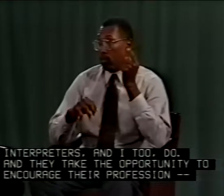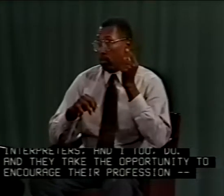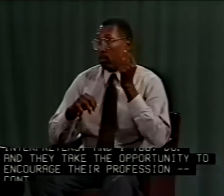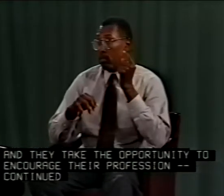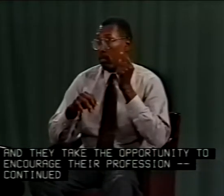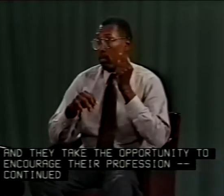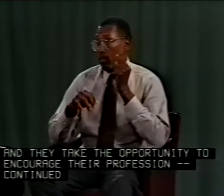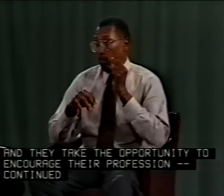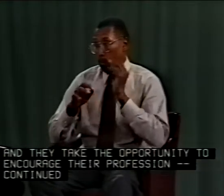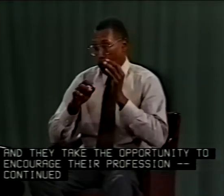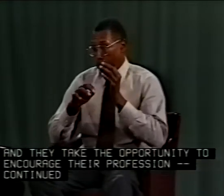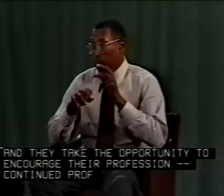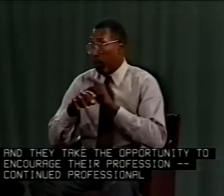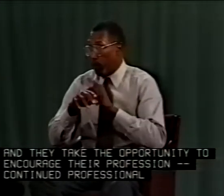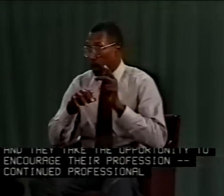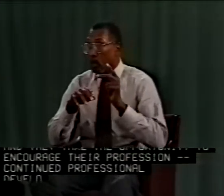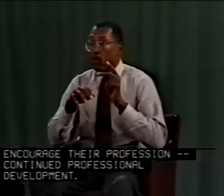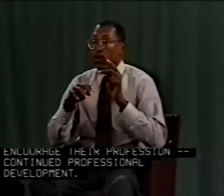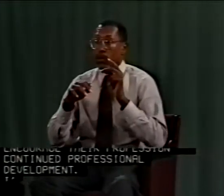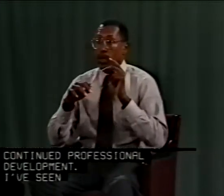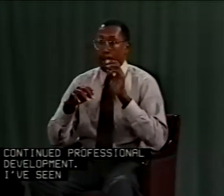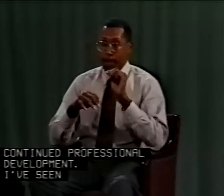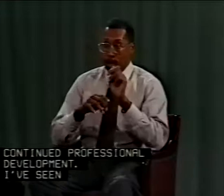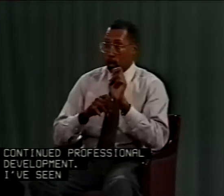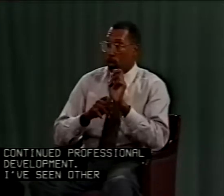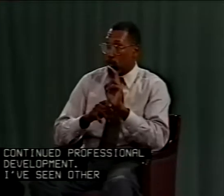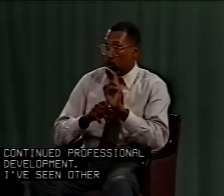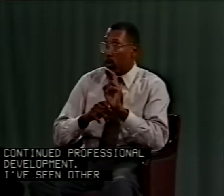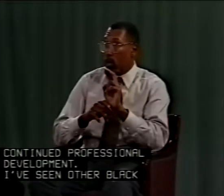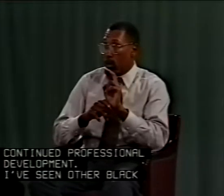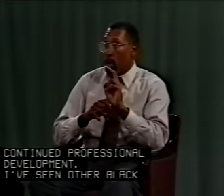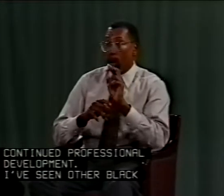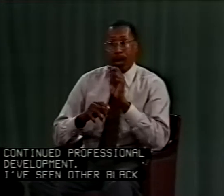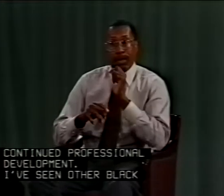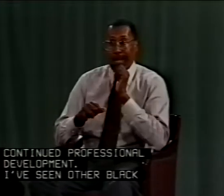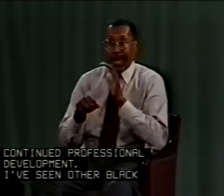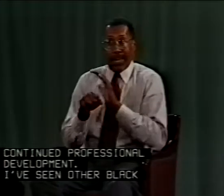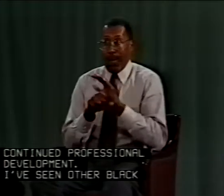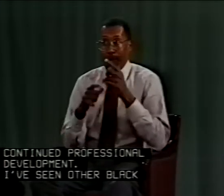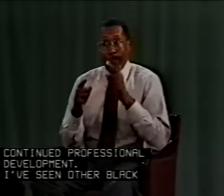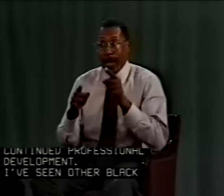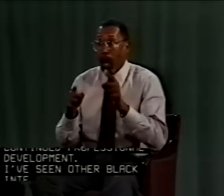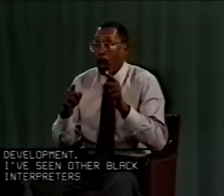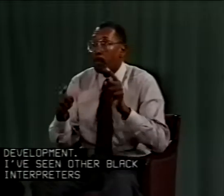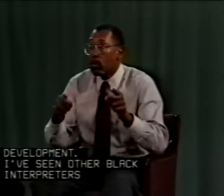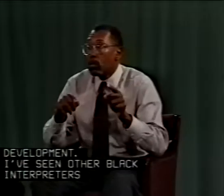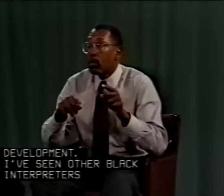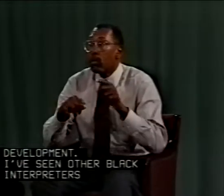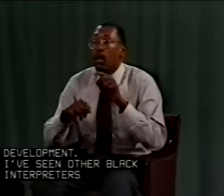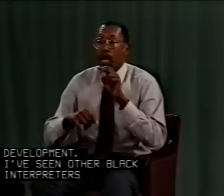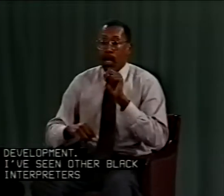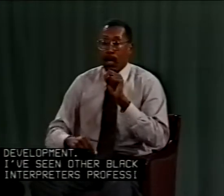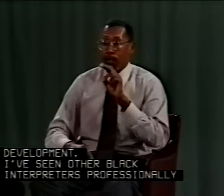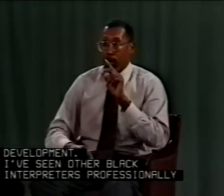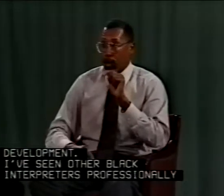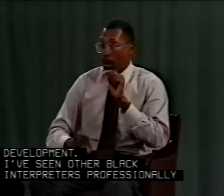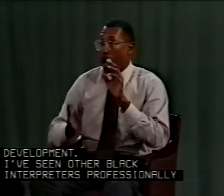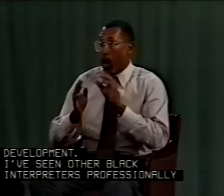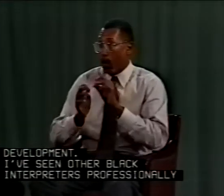I've seen other Black interpreters professionally mentoring. Not enough of that is